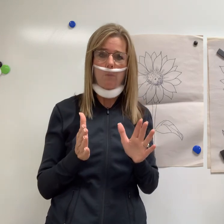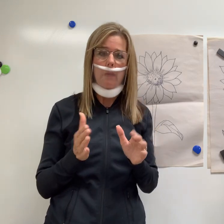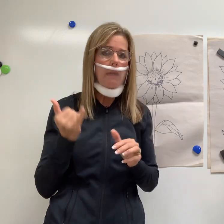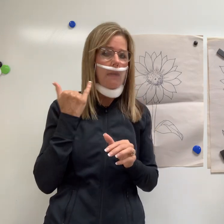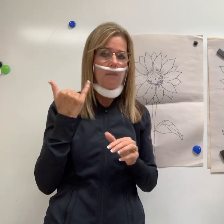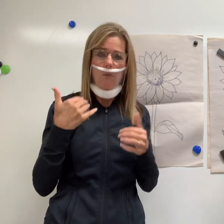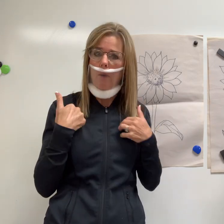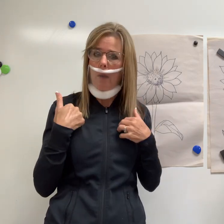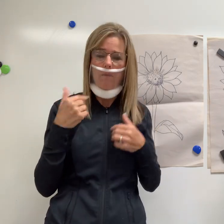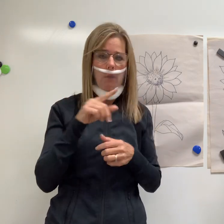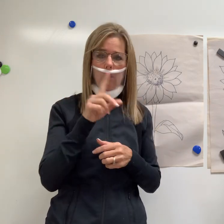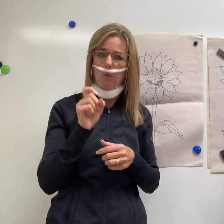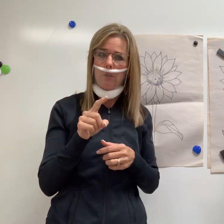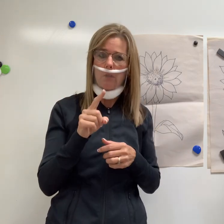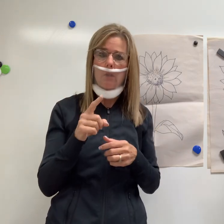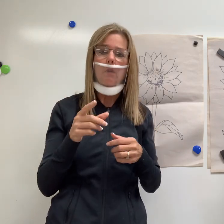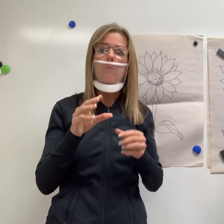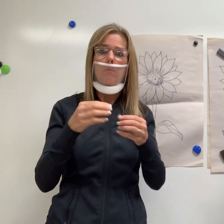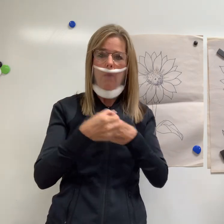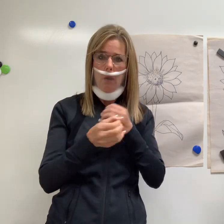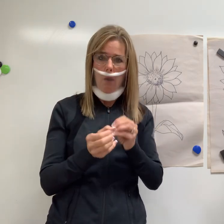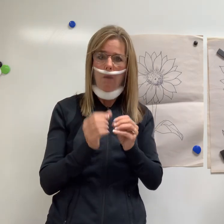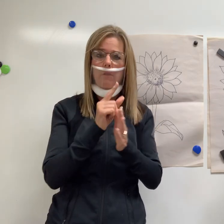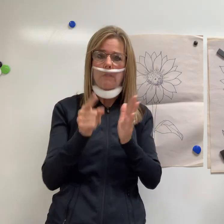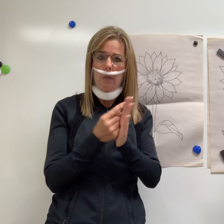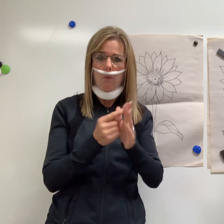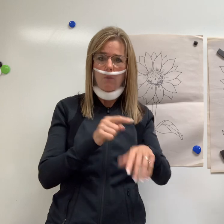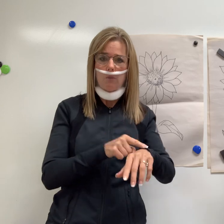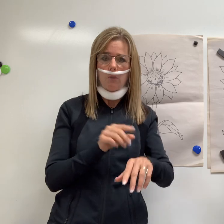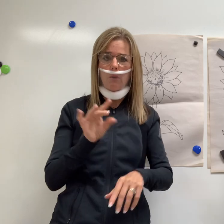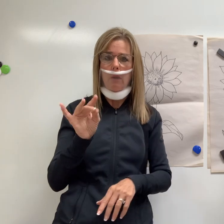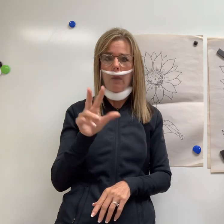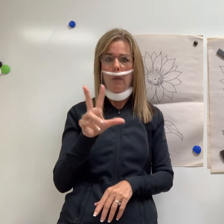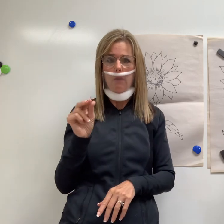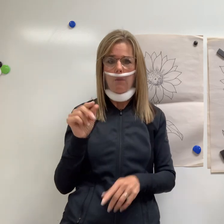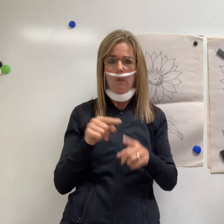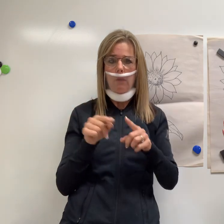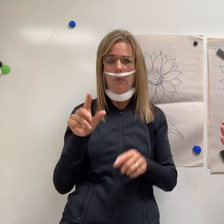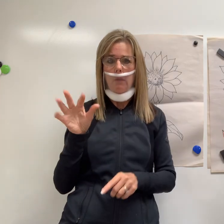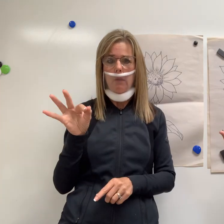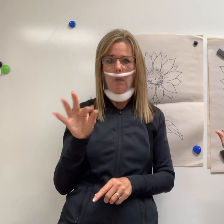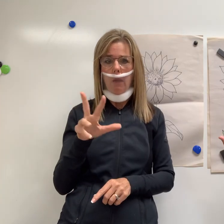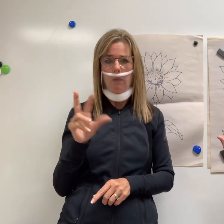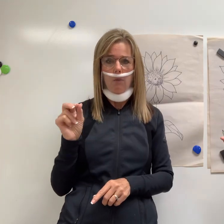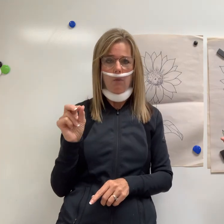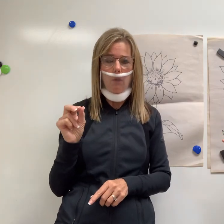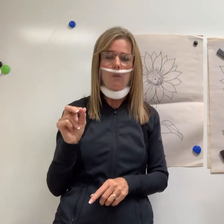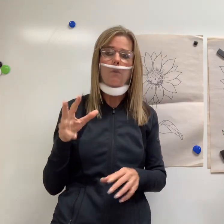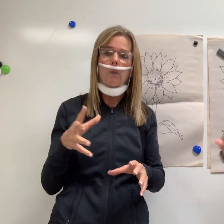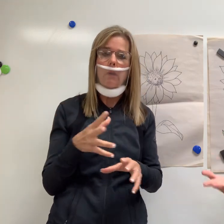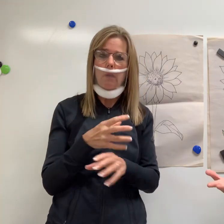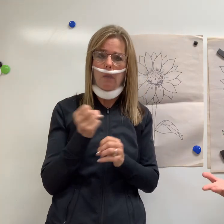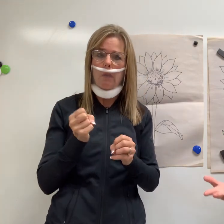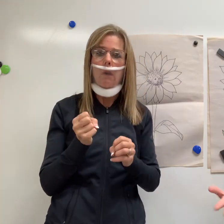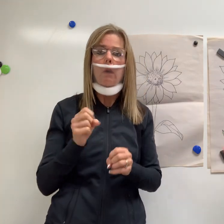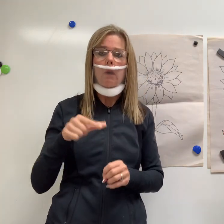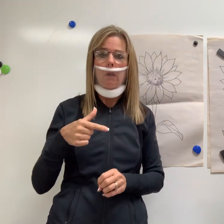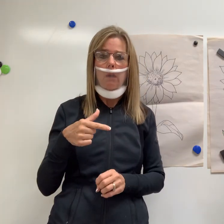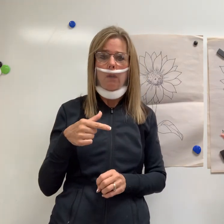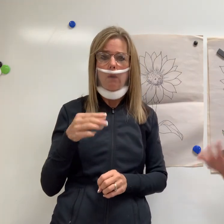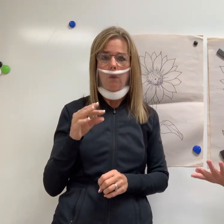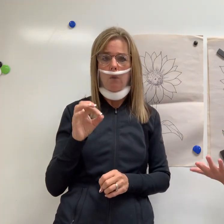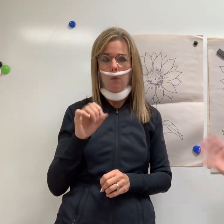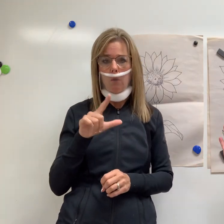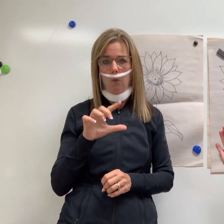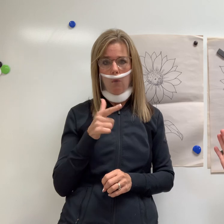am on my office hours are 8:30 in the morning till 9:30 in the morning. You can jump on my Google Meet, you'll get that link,